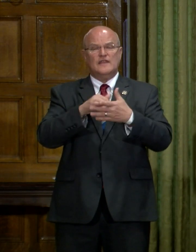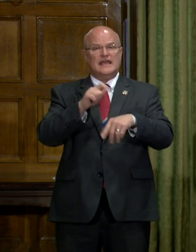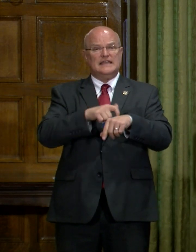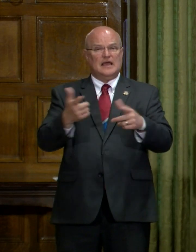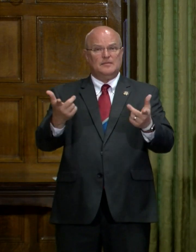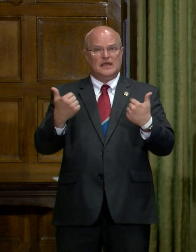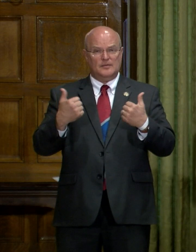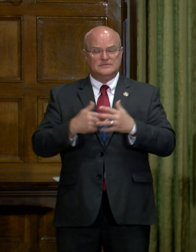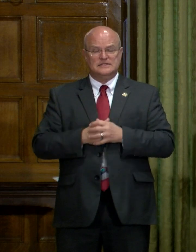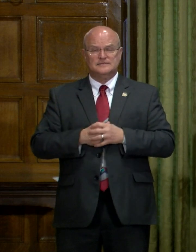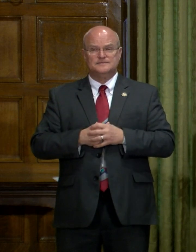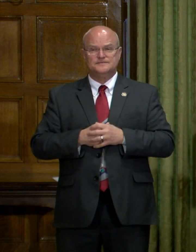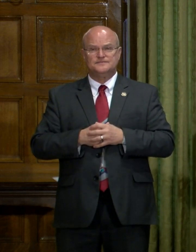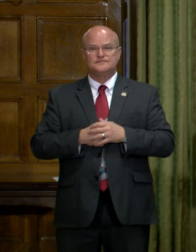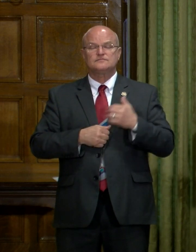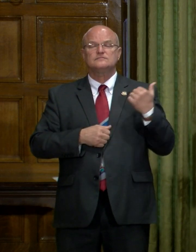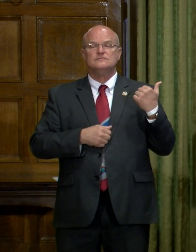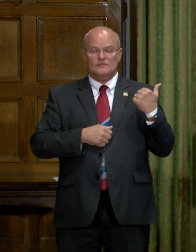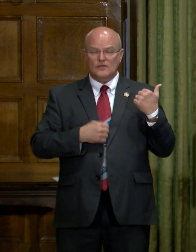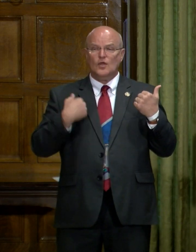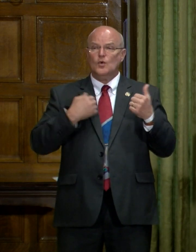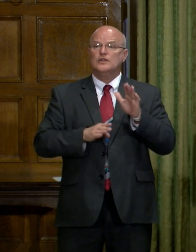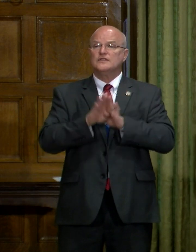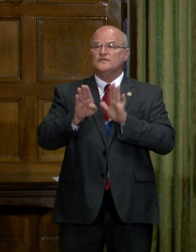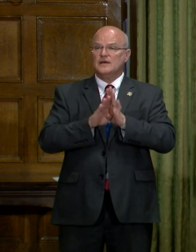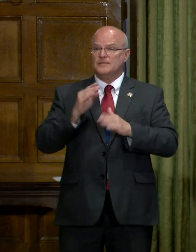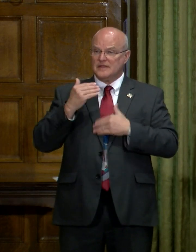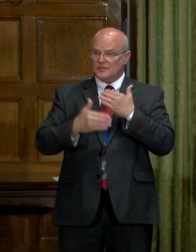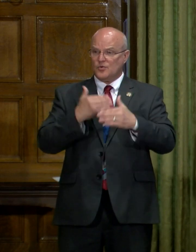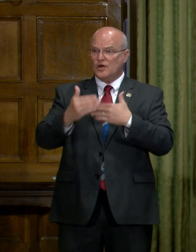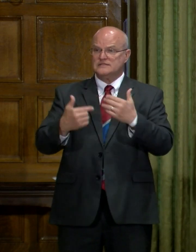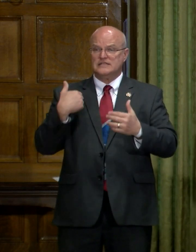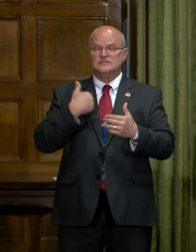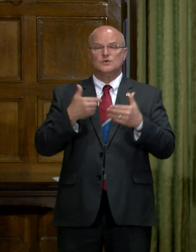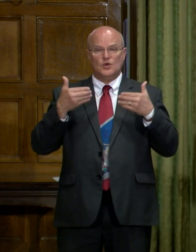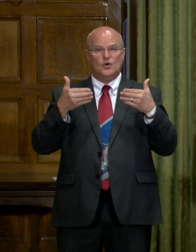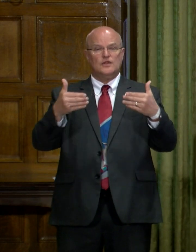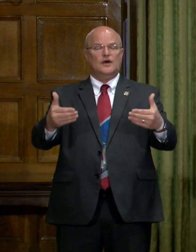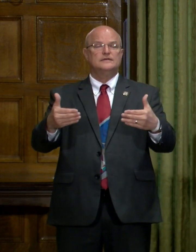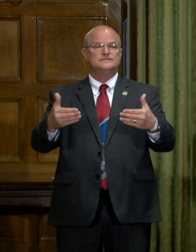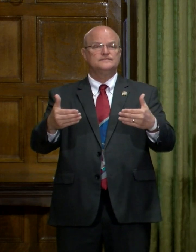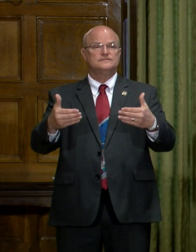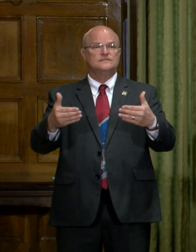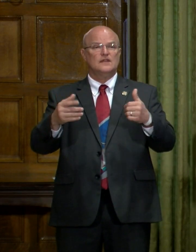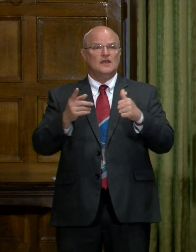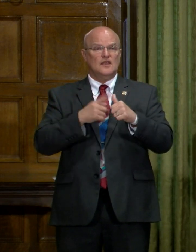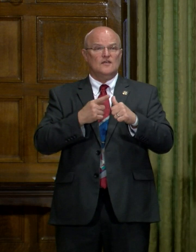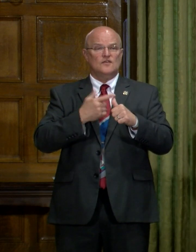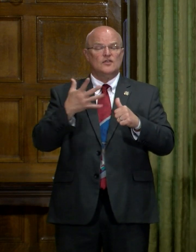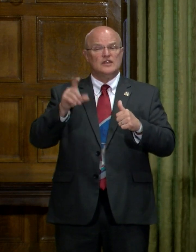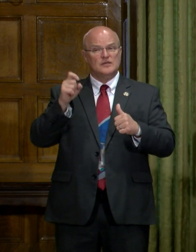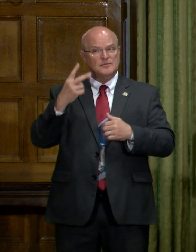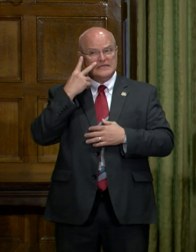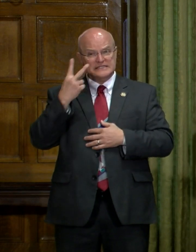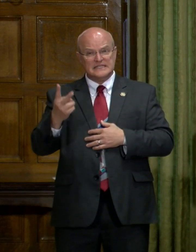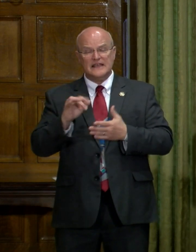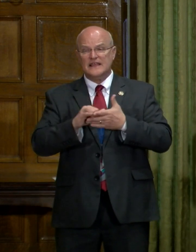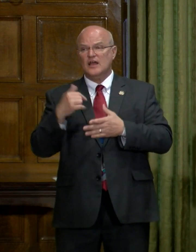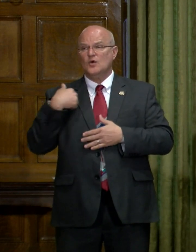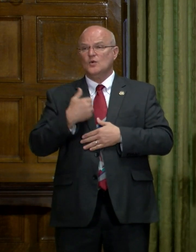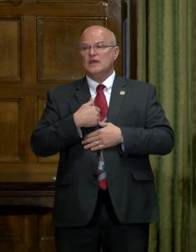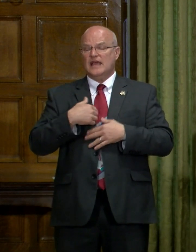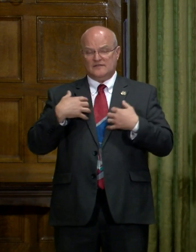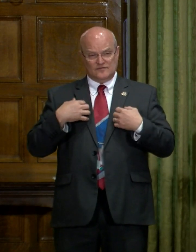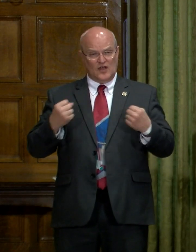comes? We're developing that process as we go along. The first thing you have to see is that we